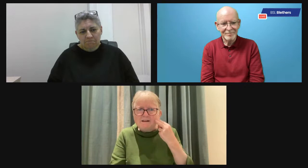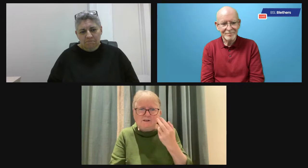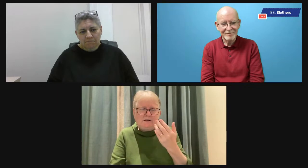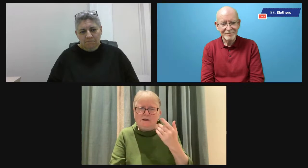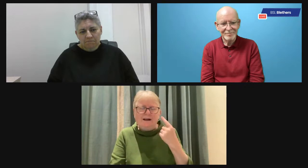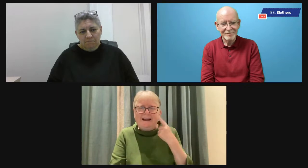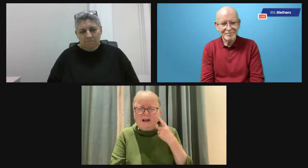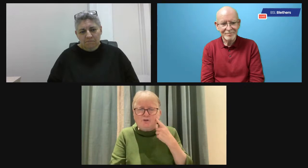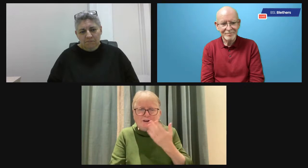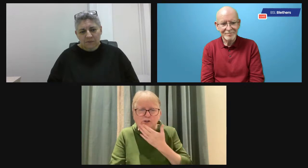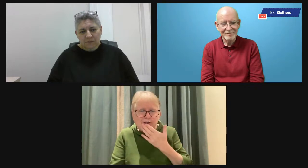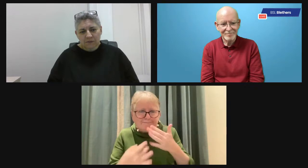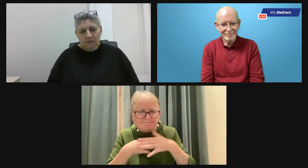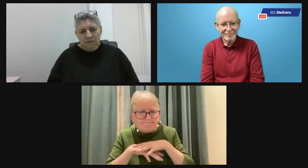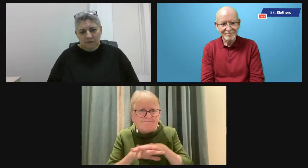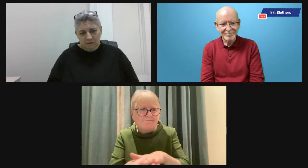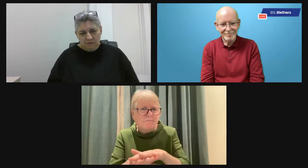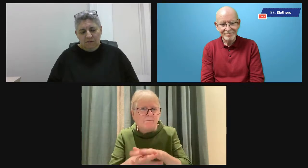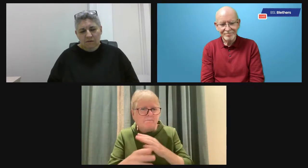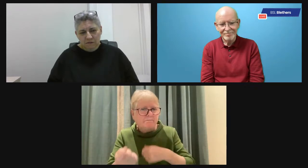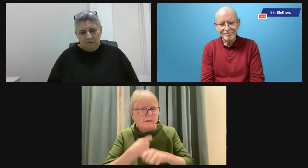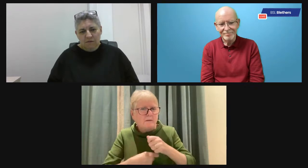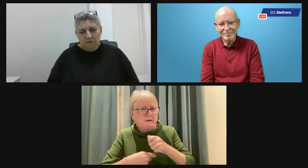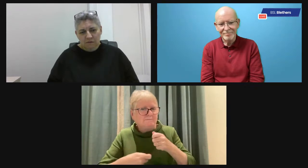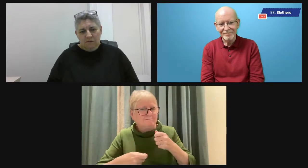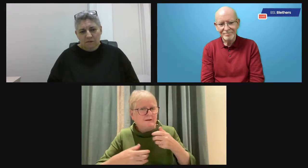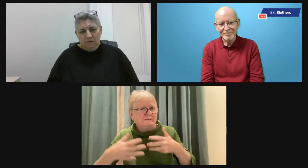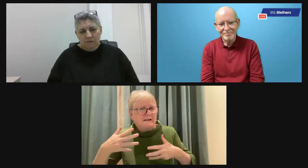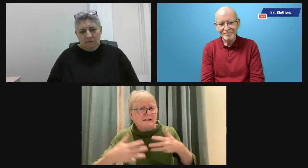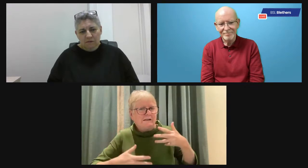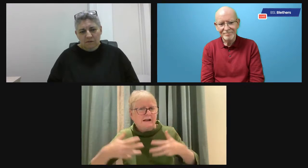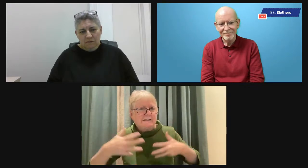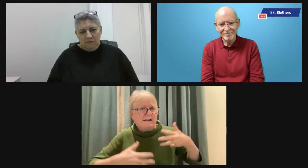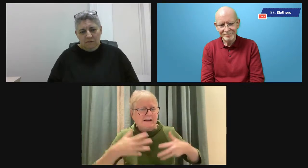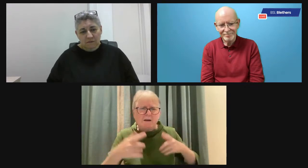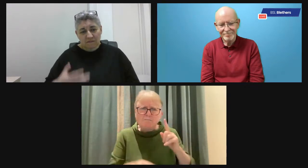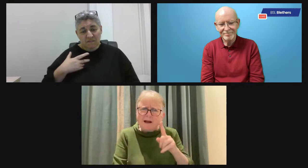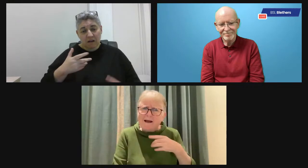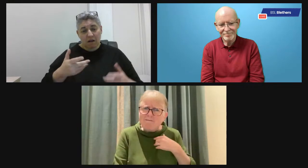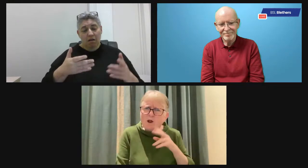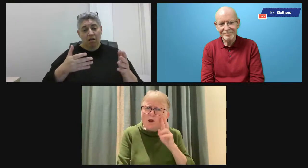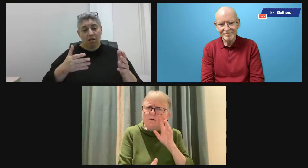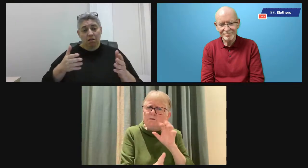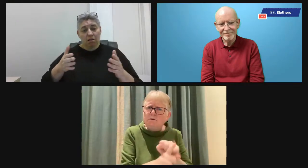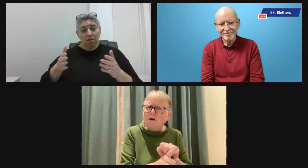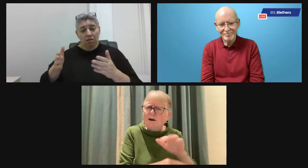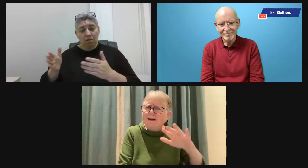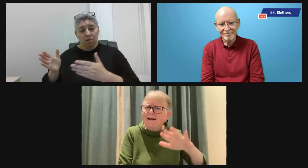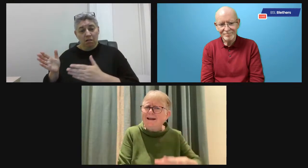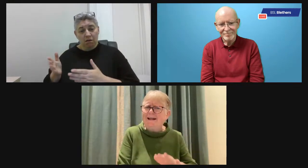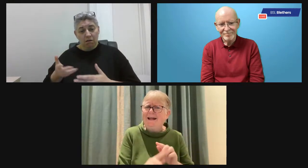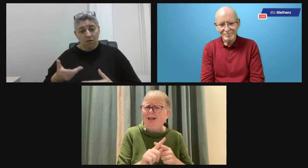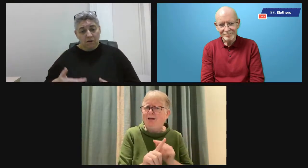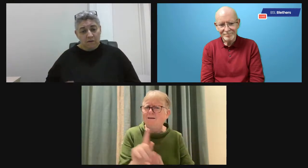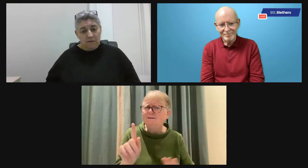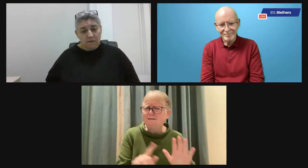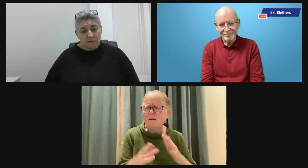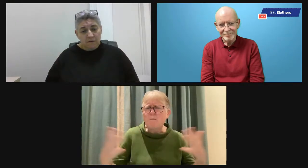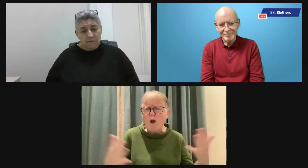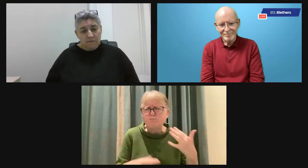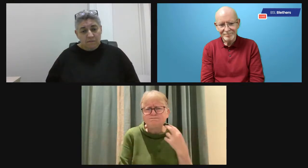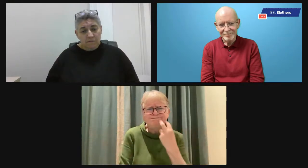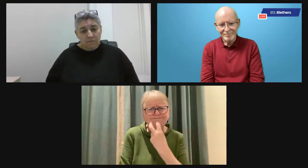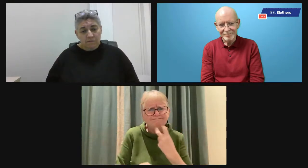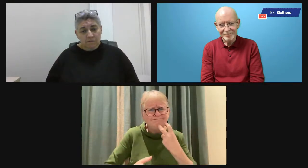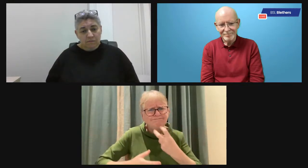be people from hearing families, who have been to hearing schools, and then they sign a kind of